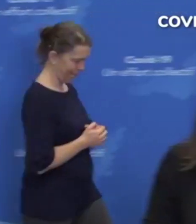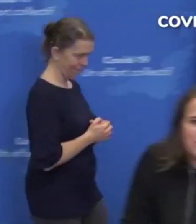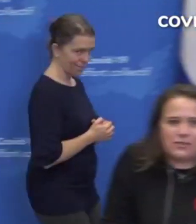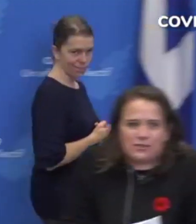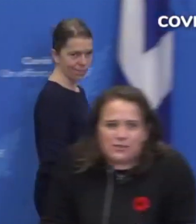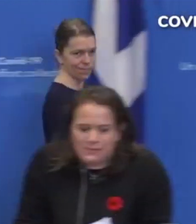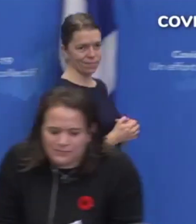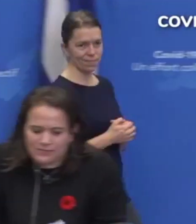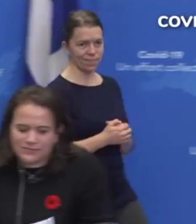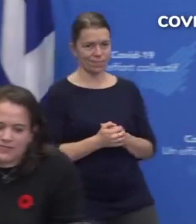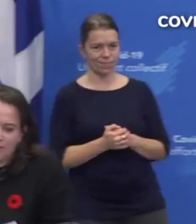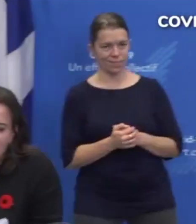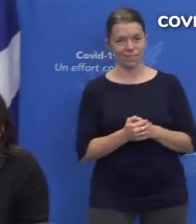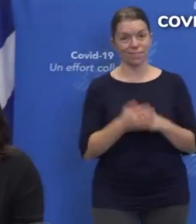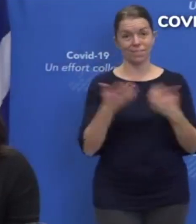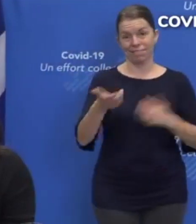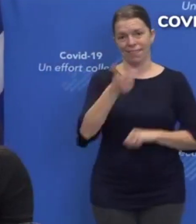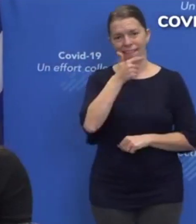Good afternoon.